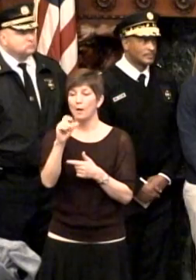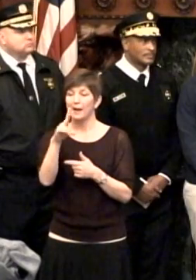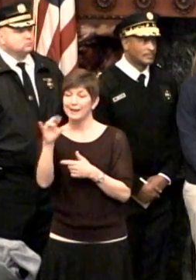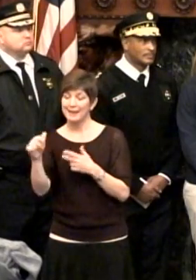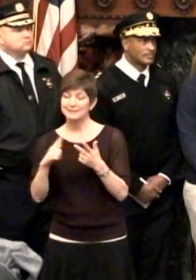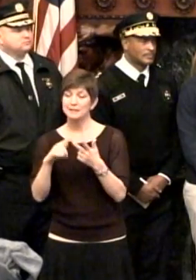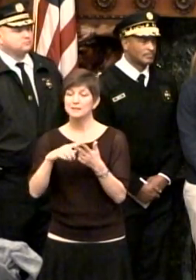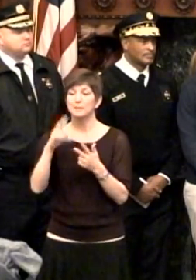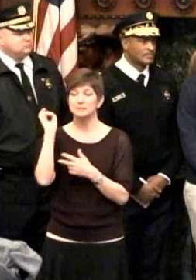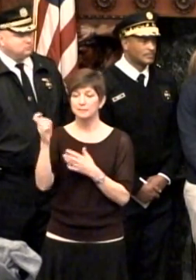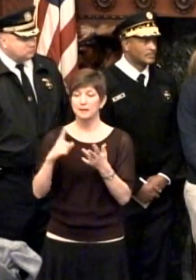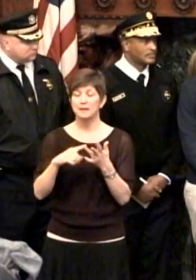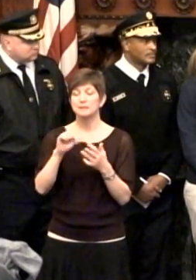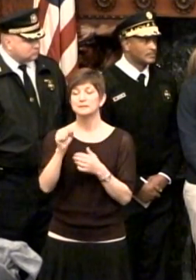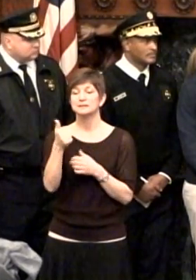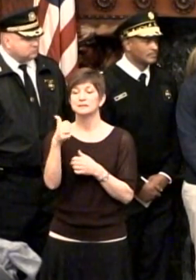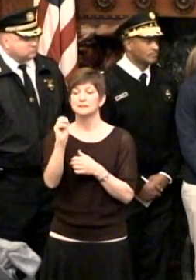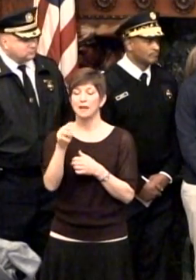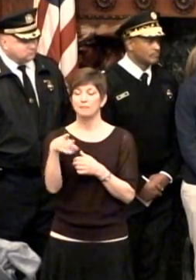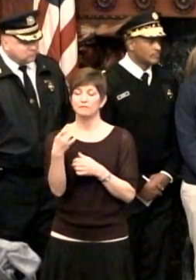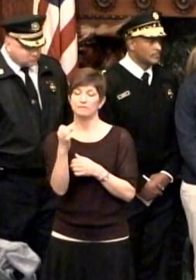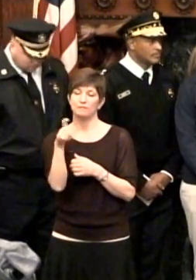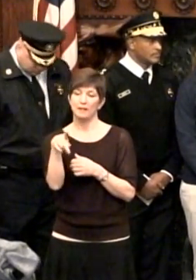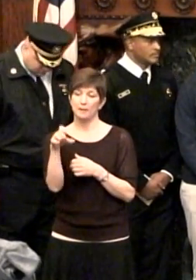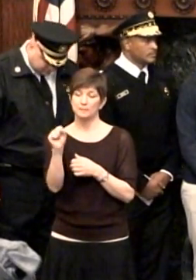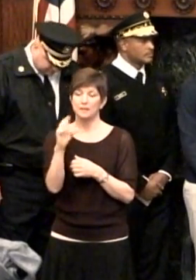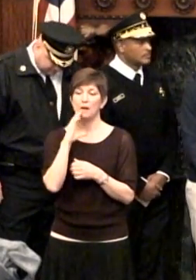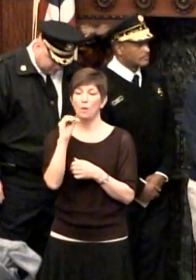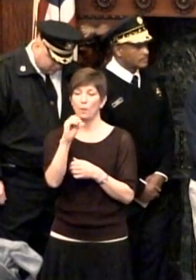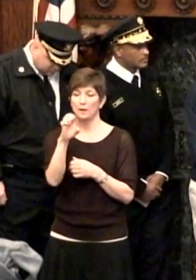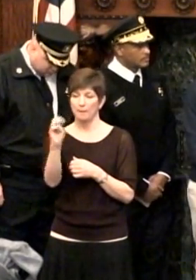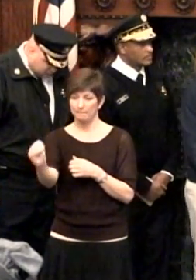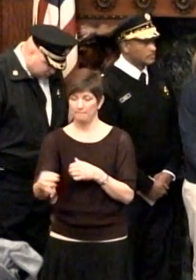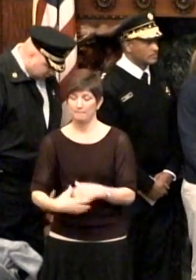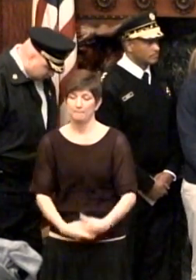at OAM. Dave.